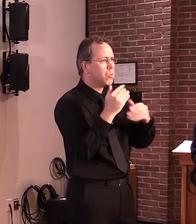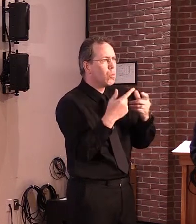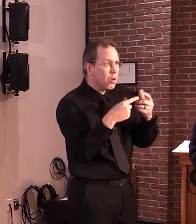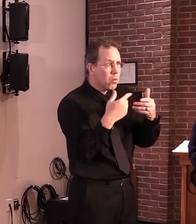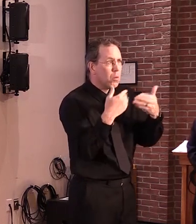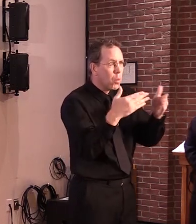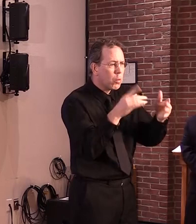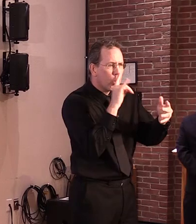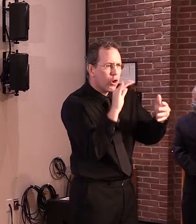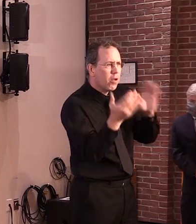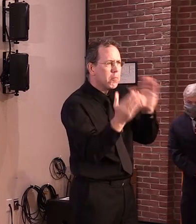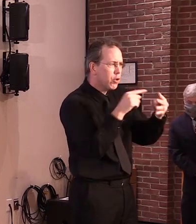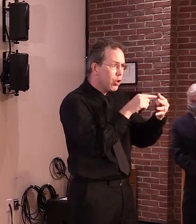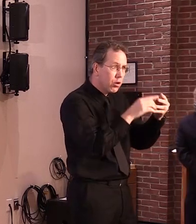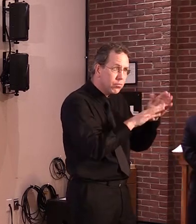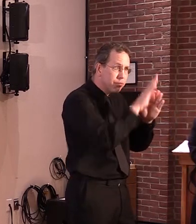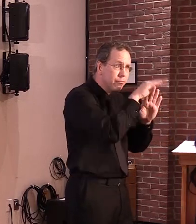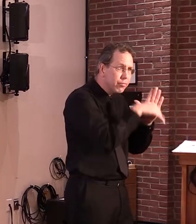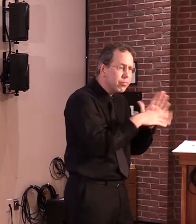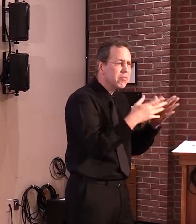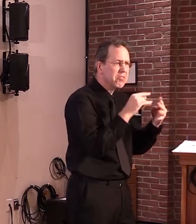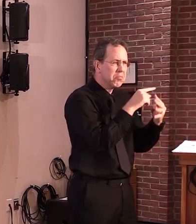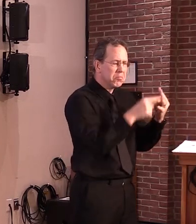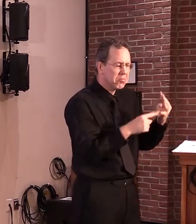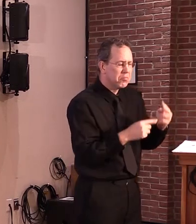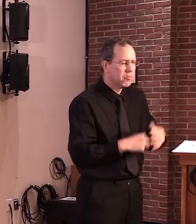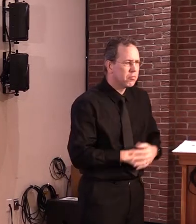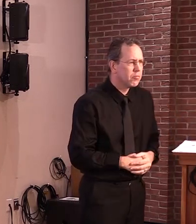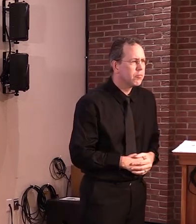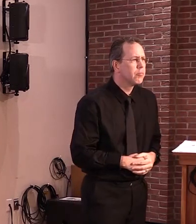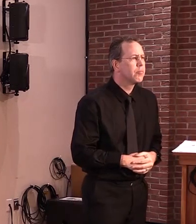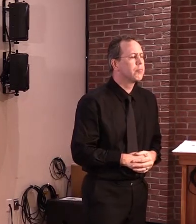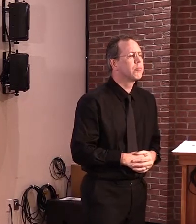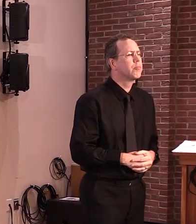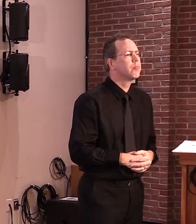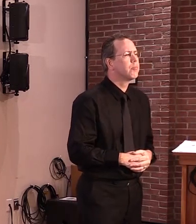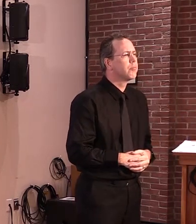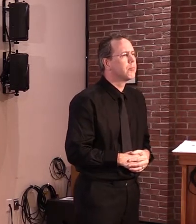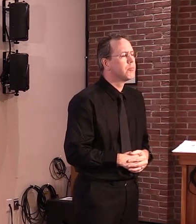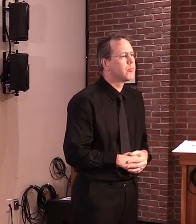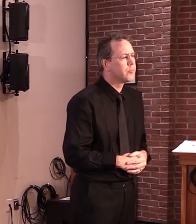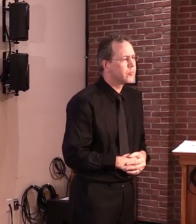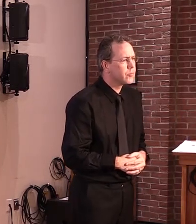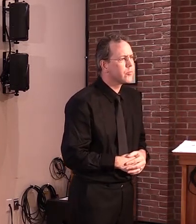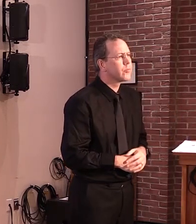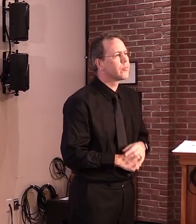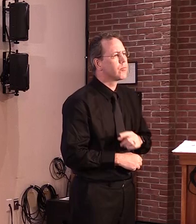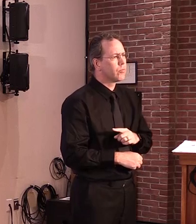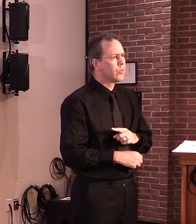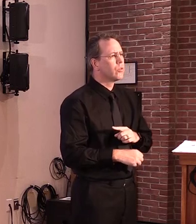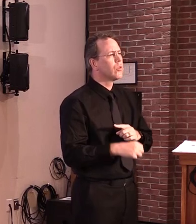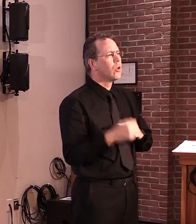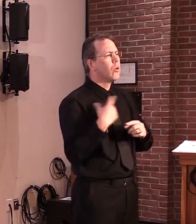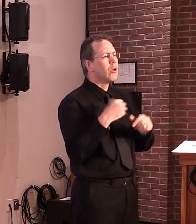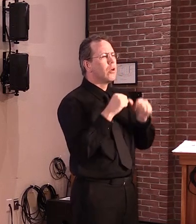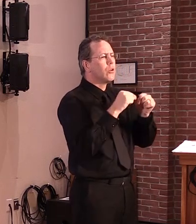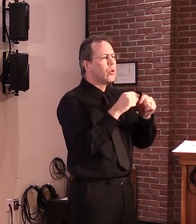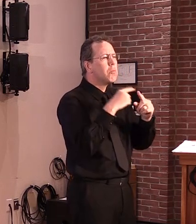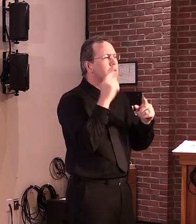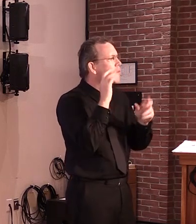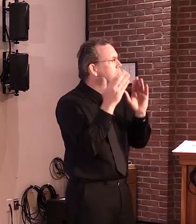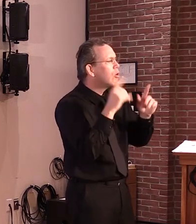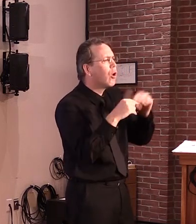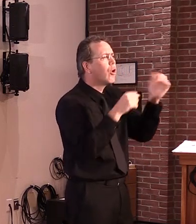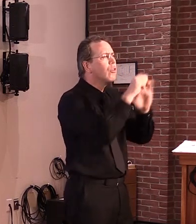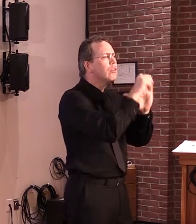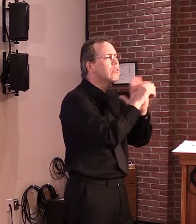will then finish, as the governor mentioned, with a discussion about our efforts to model and forecast the jurisdictions around us to get a better sense